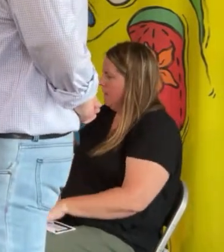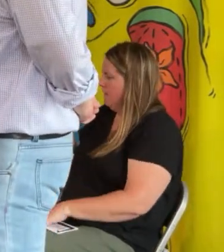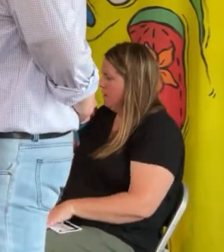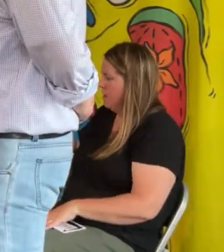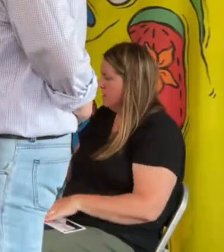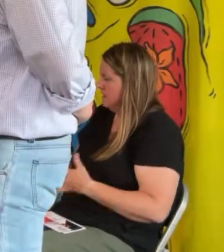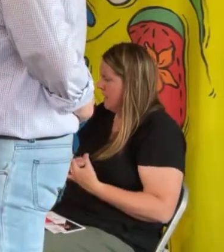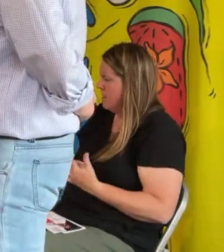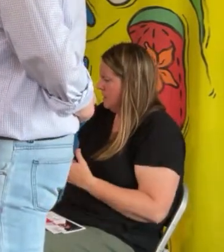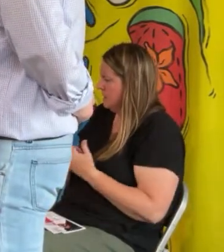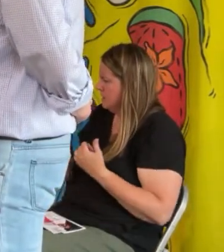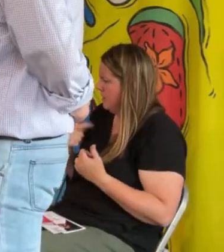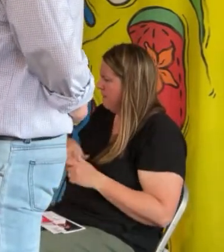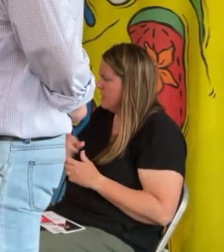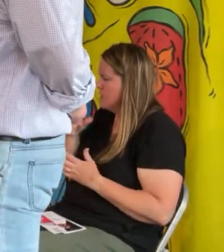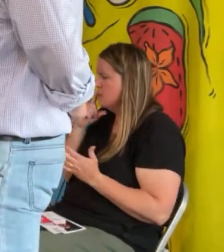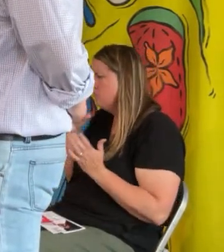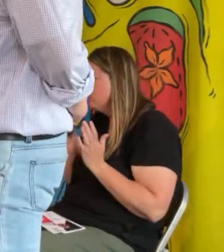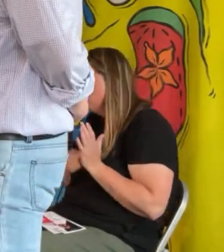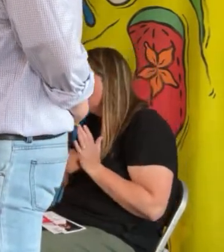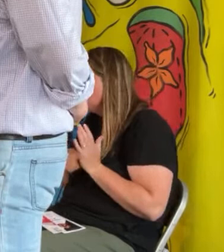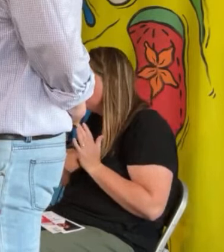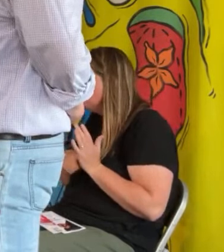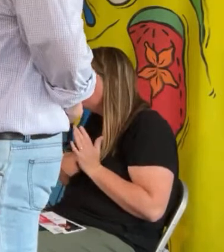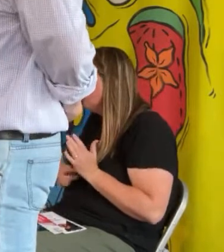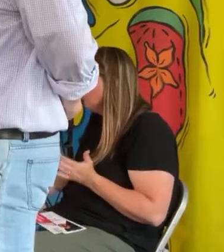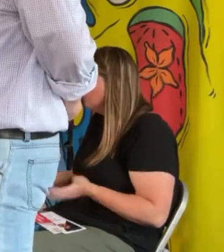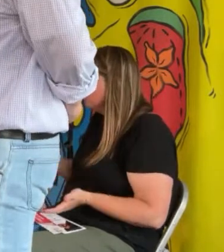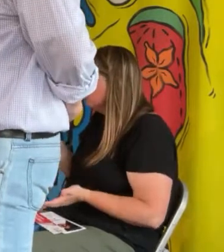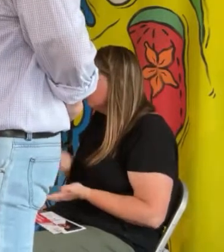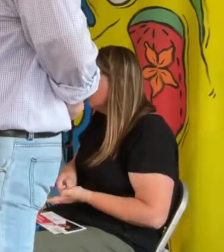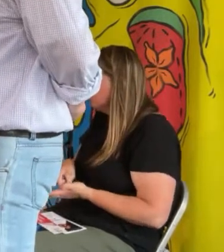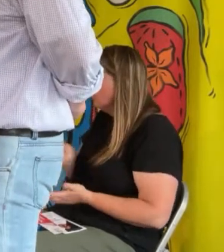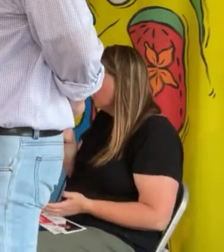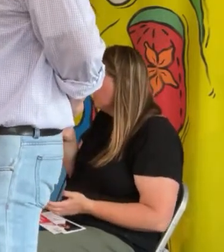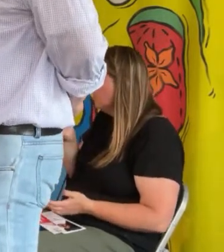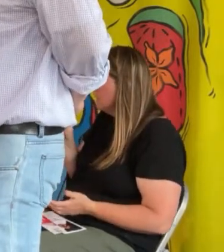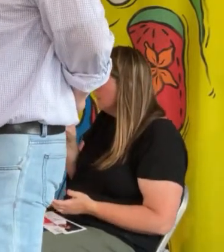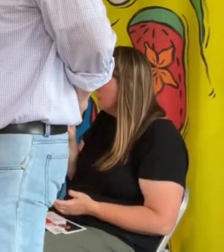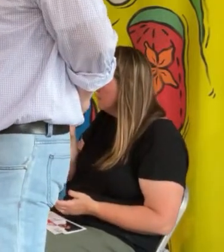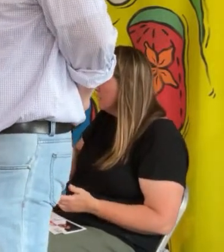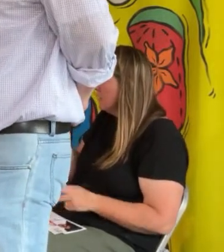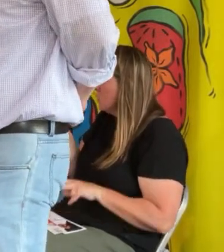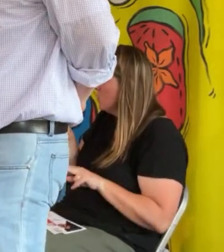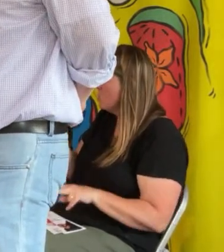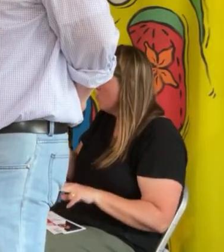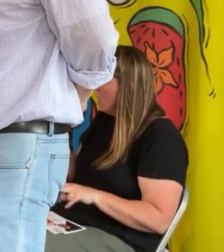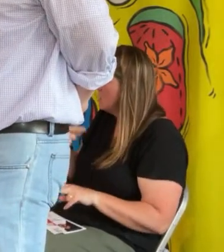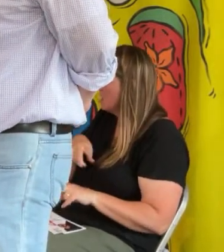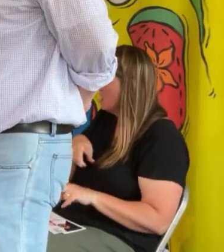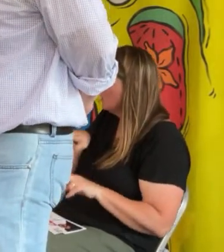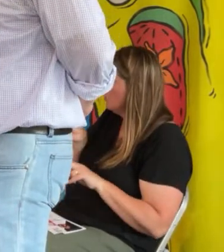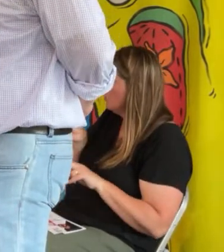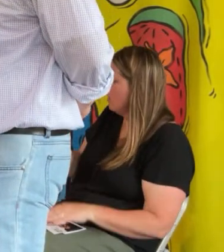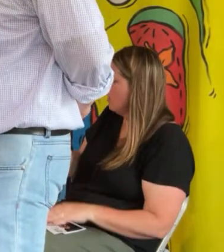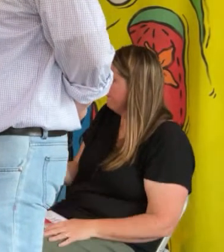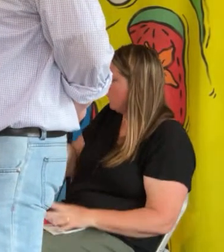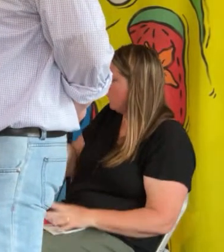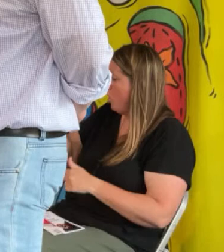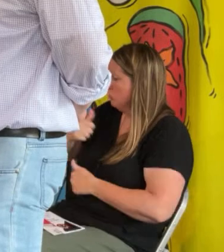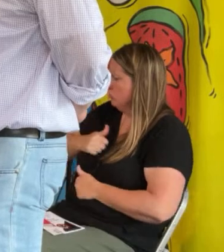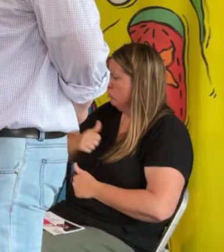watches us watch for soldiers throw Alfonso, Barabinsky, on a